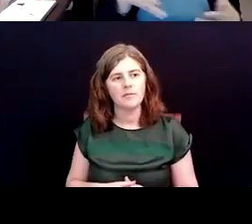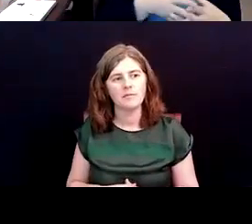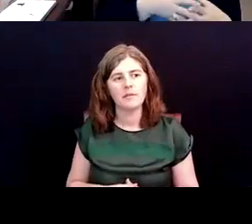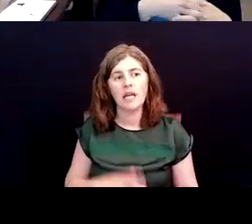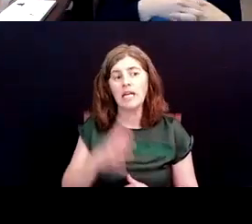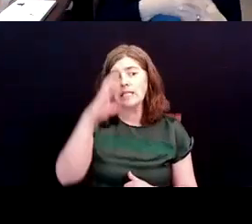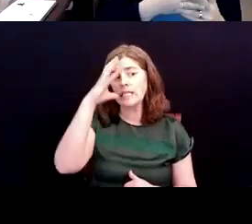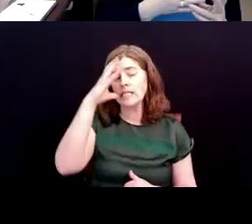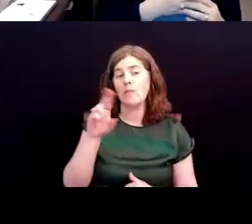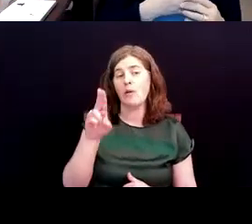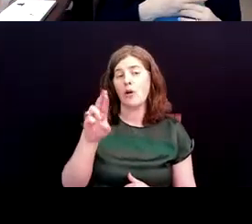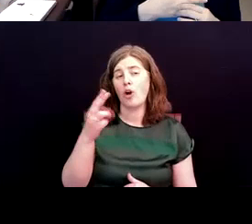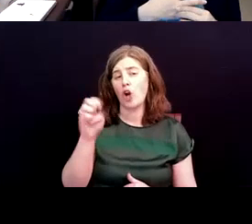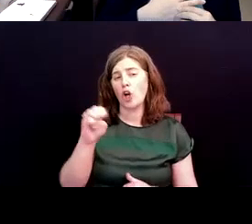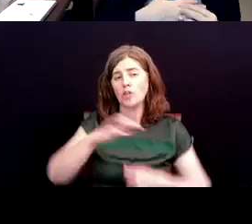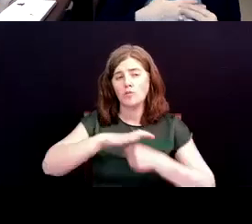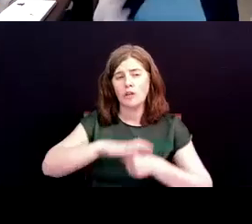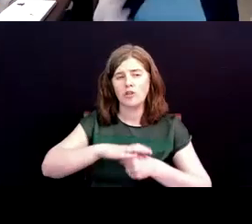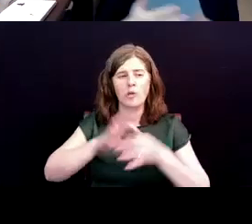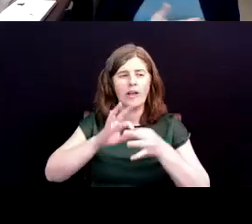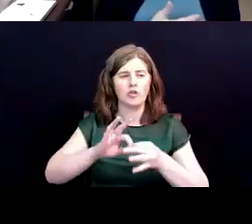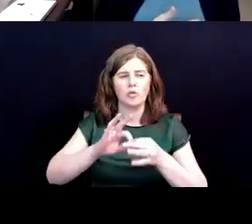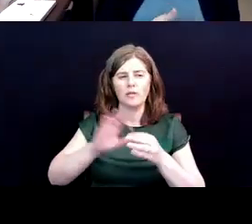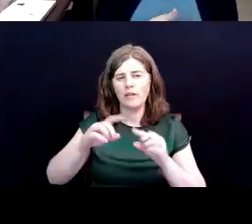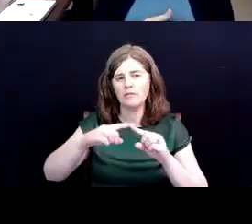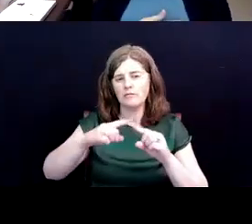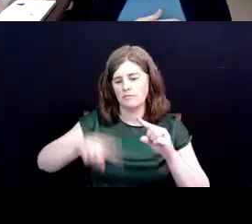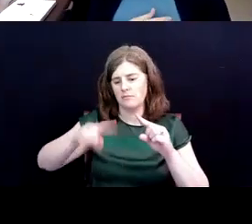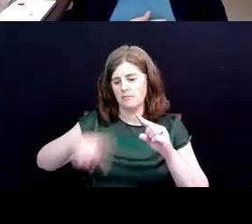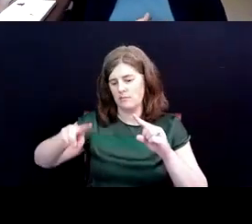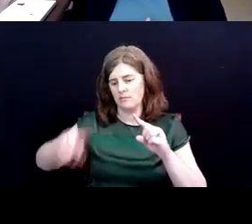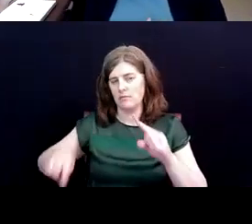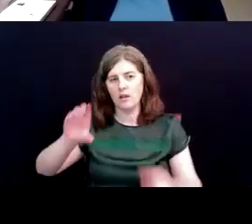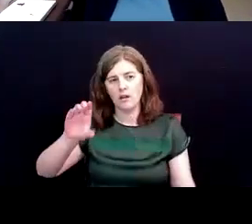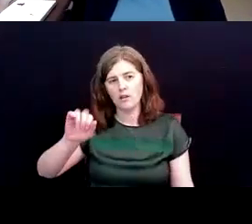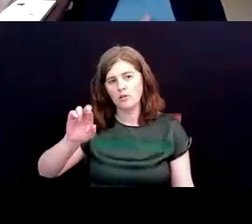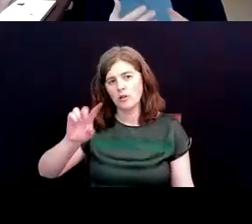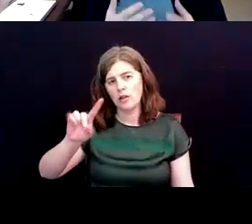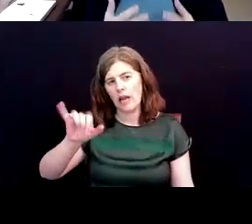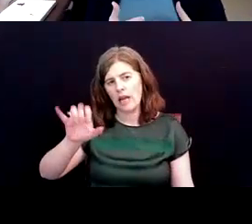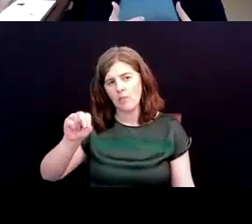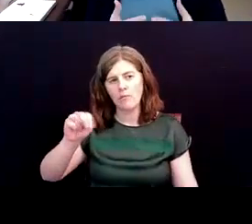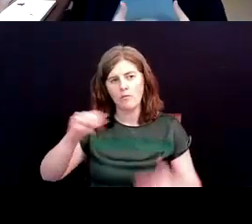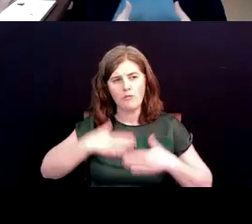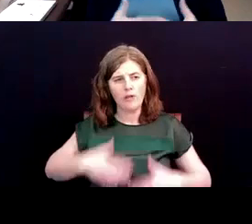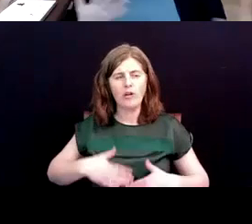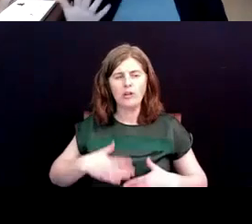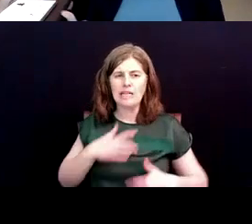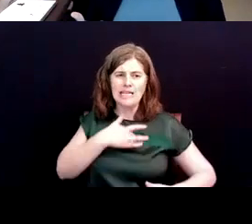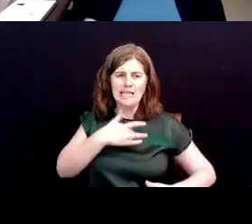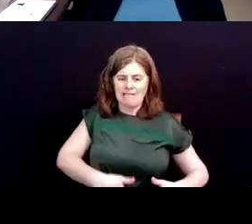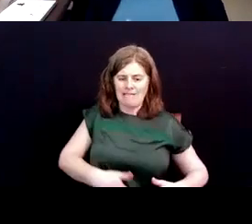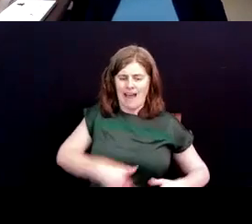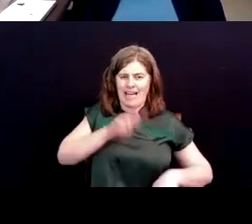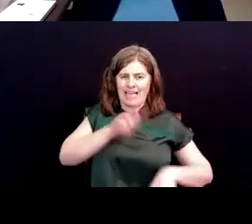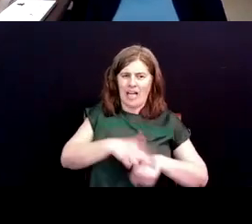to do with more of that circadian rhythm. So if you're interested in that, there's plenty of literature around it, but certainly there is a natural sleep urge. And again, pay attention to your